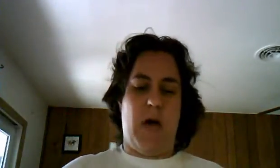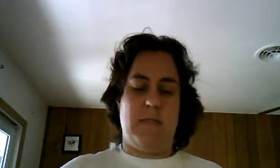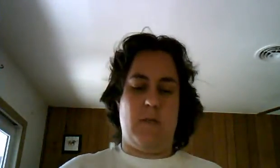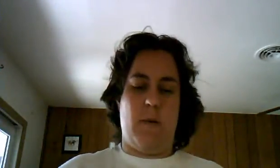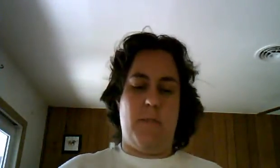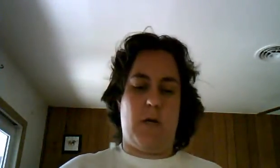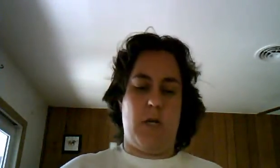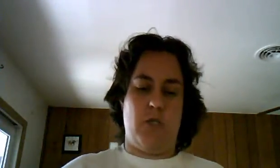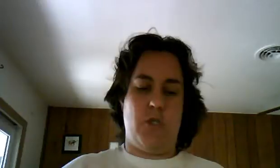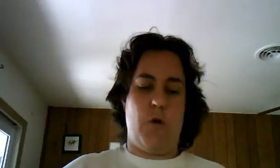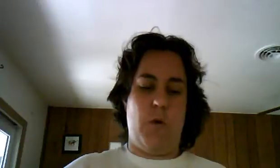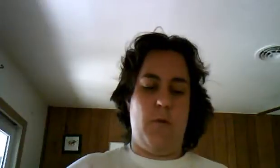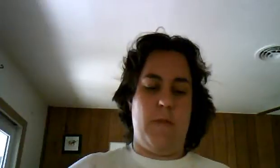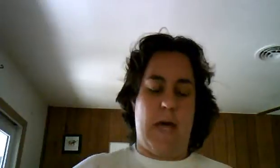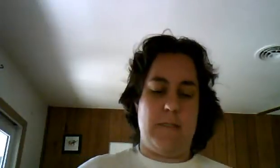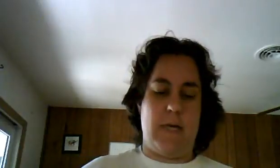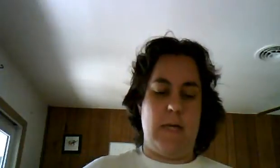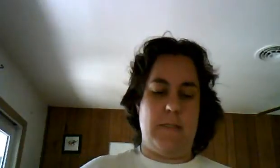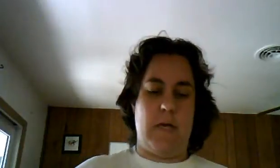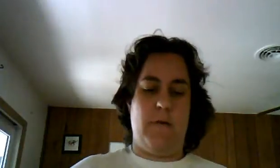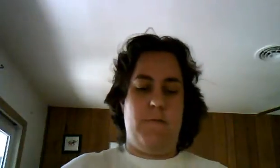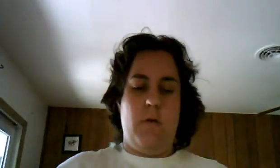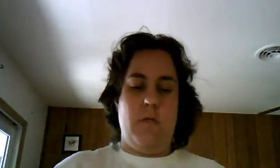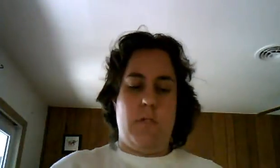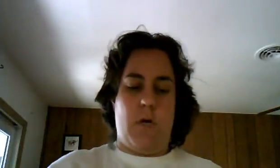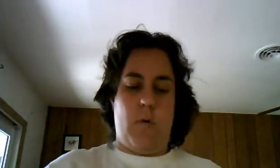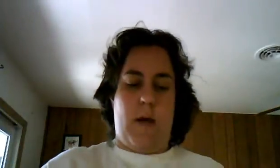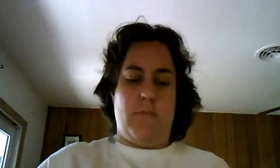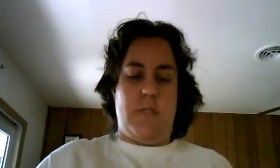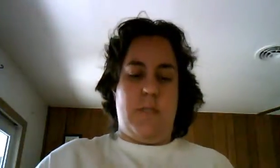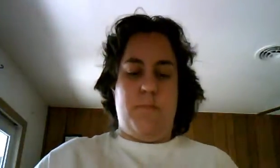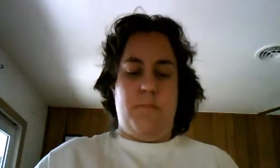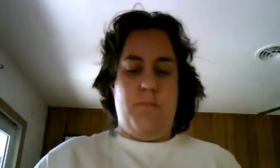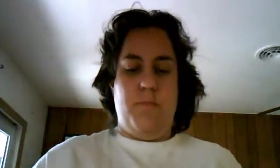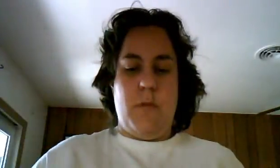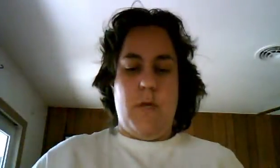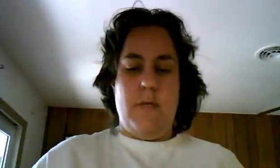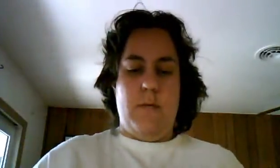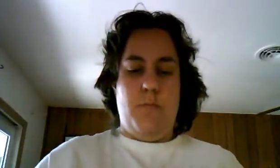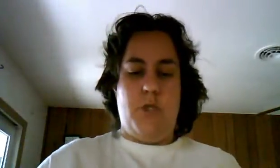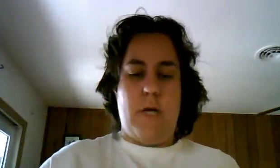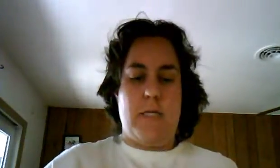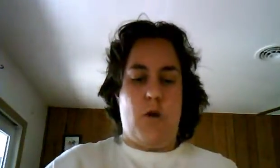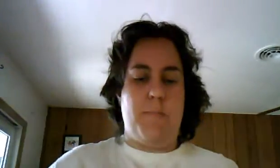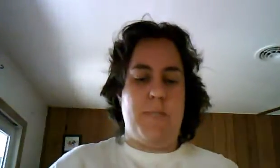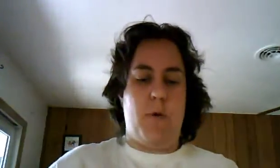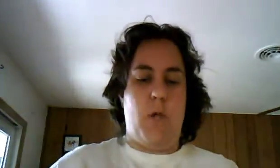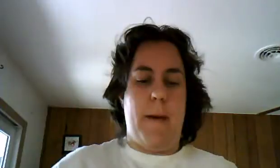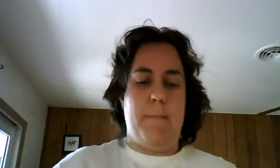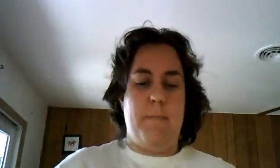so I'm not gonna show you that sign itself. So just put your hands at your hips and pull them up,